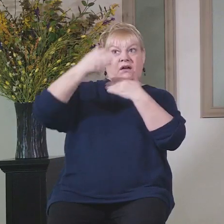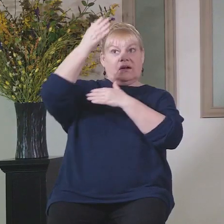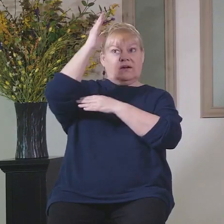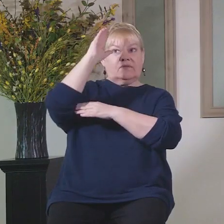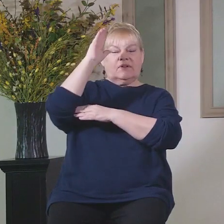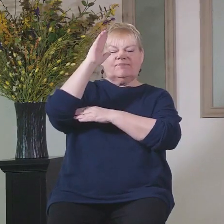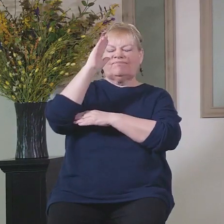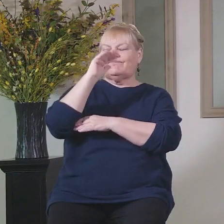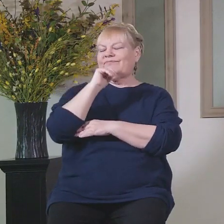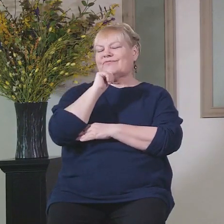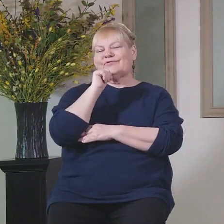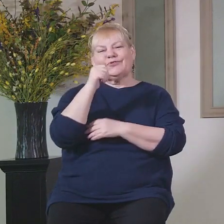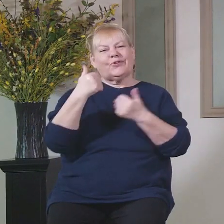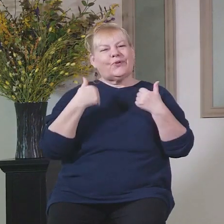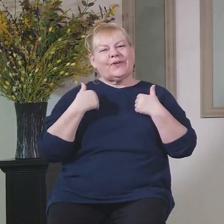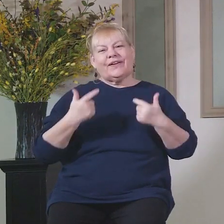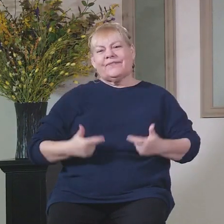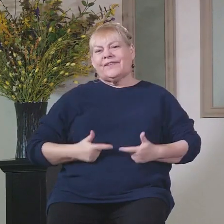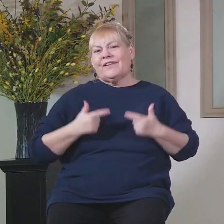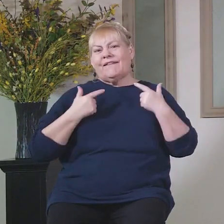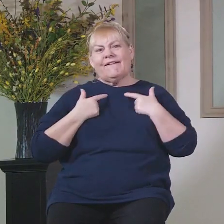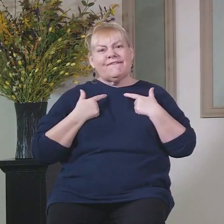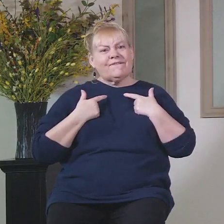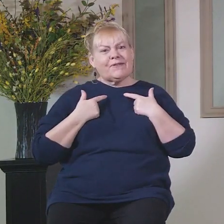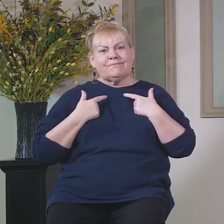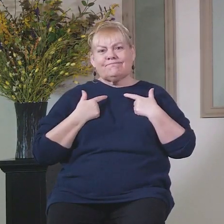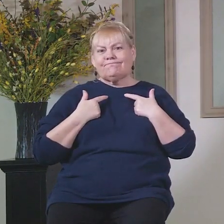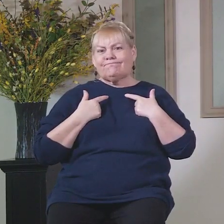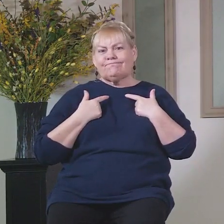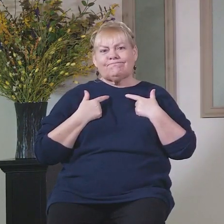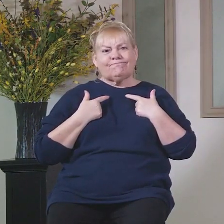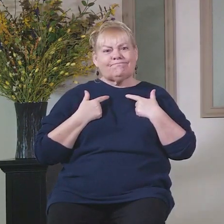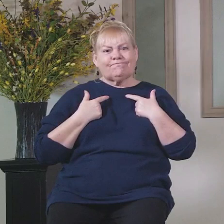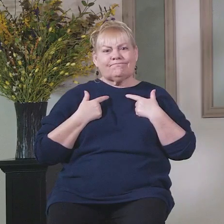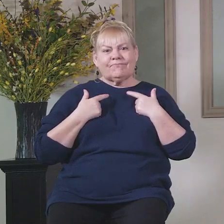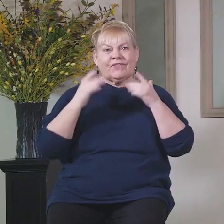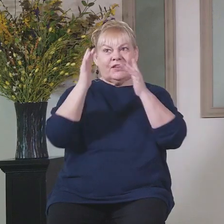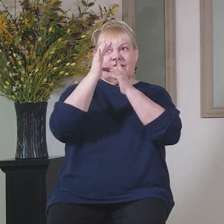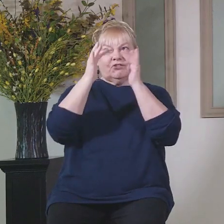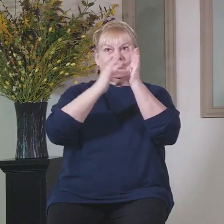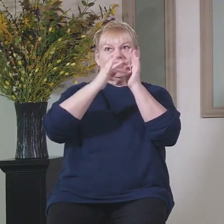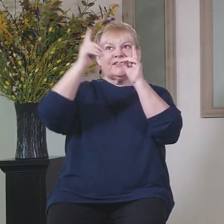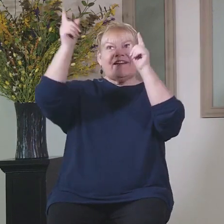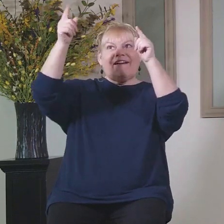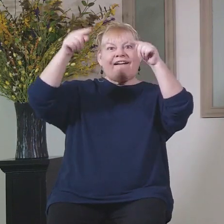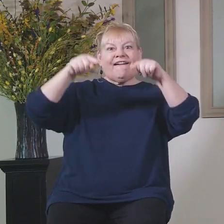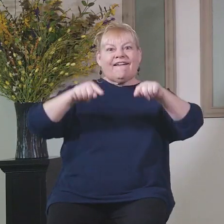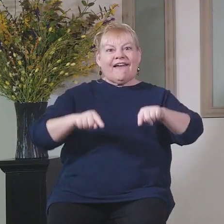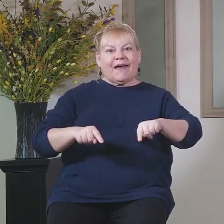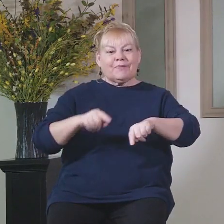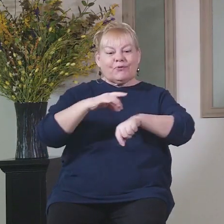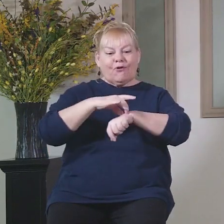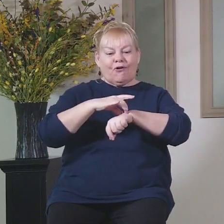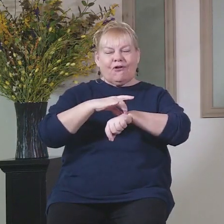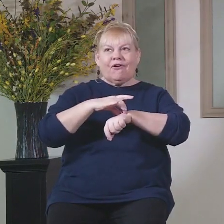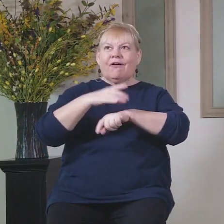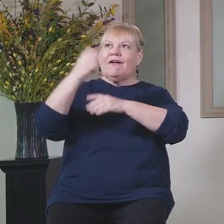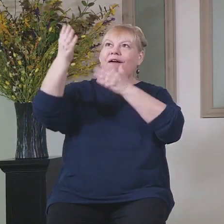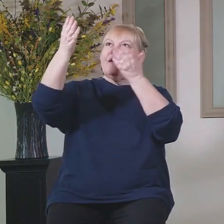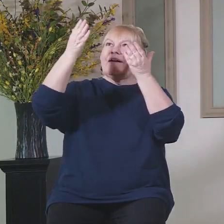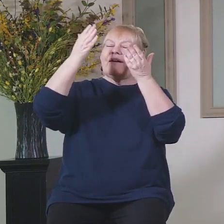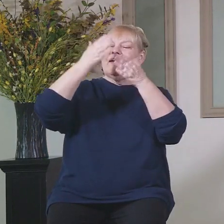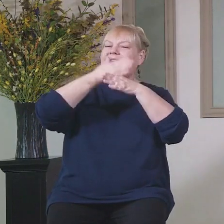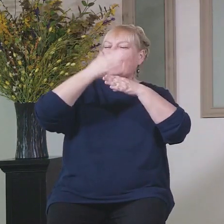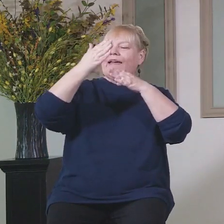God does not have life. Jesus came, And when he did, he brought an end to all